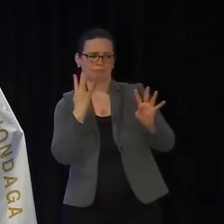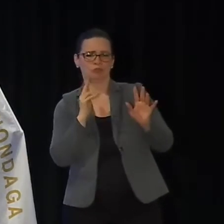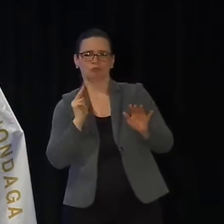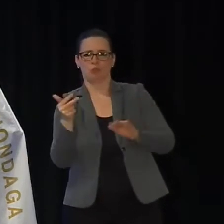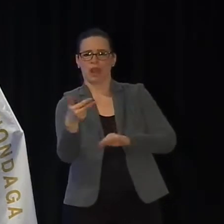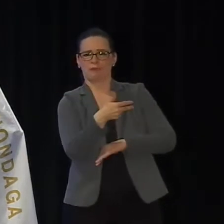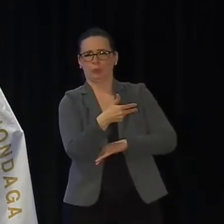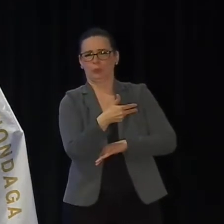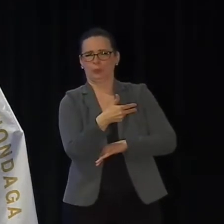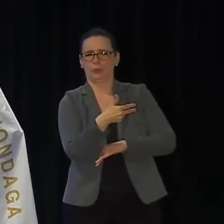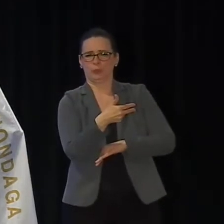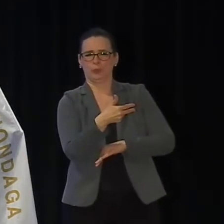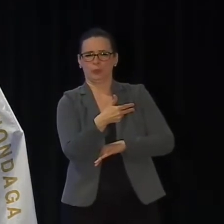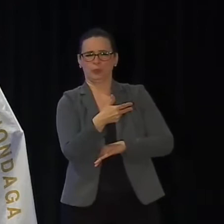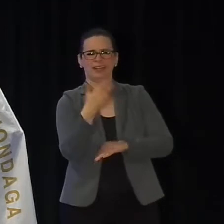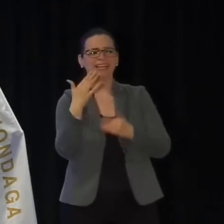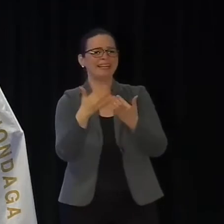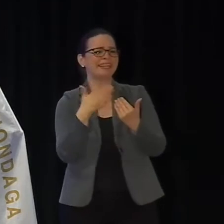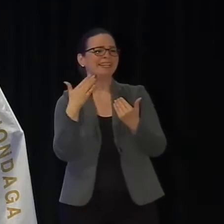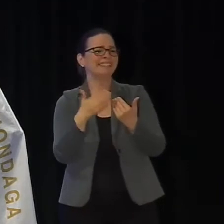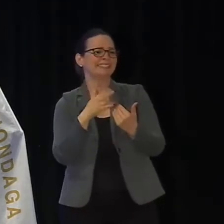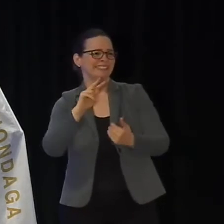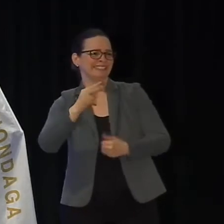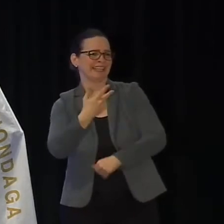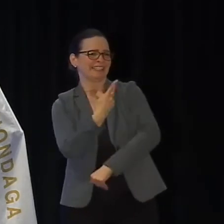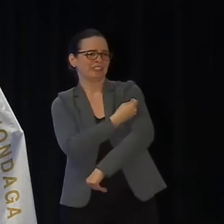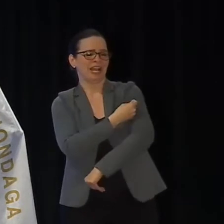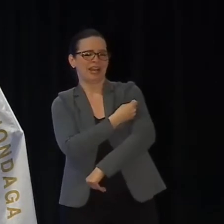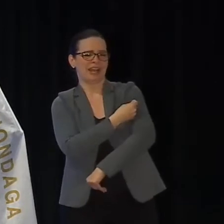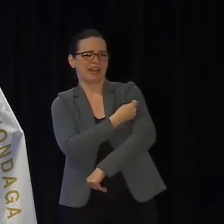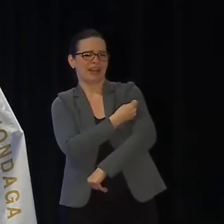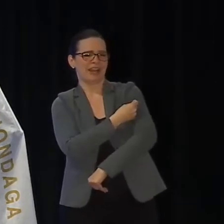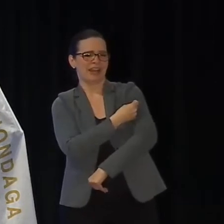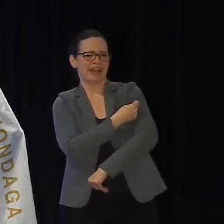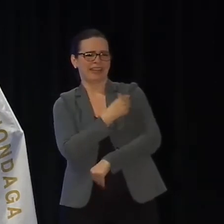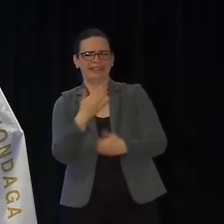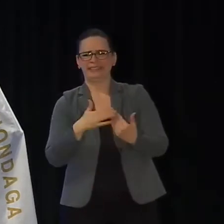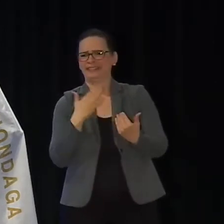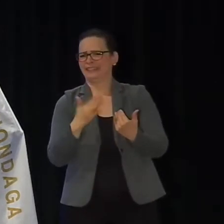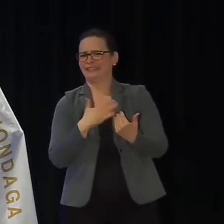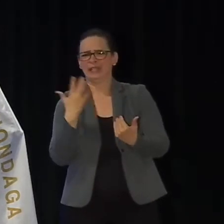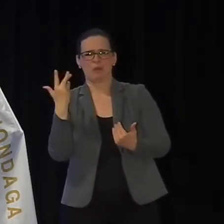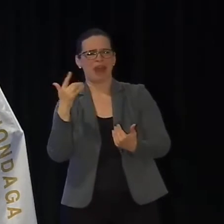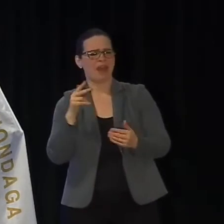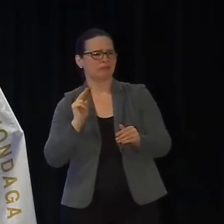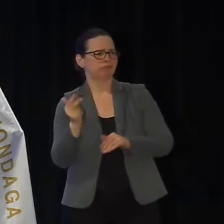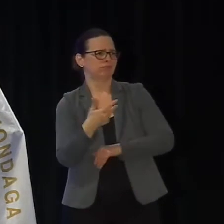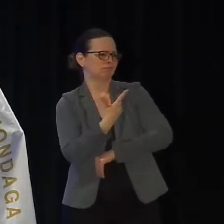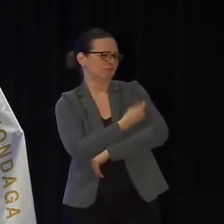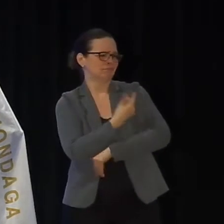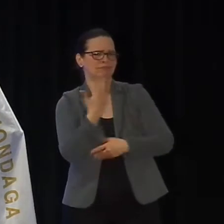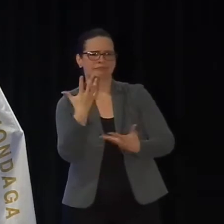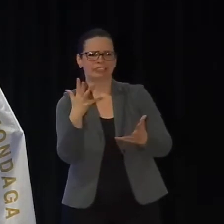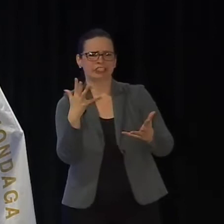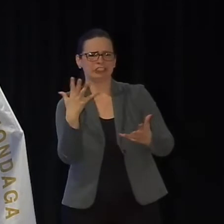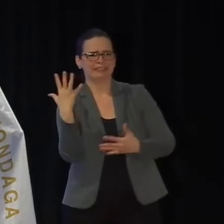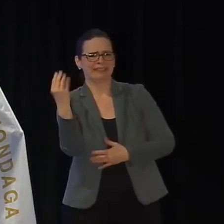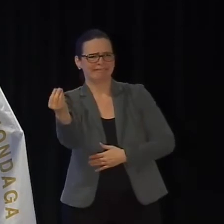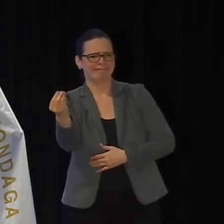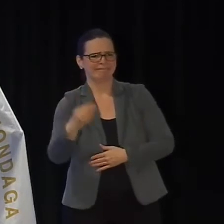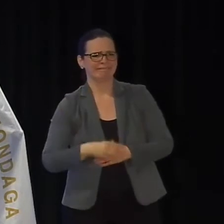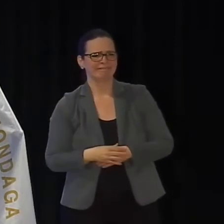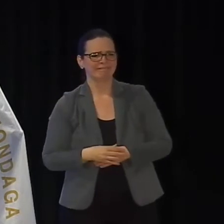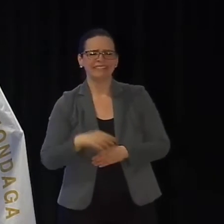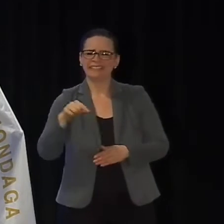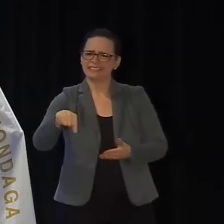second dose clinics that week, because people really did enjoy the drive-through clinic. What's the this week's allotment in numbers? It's